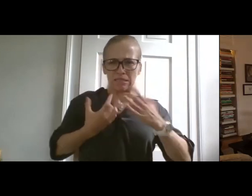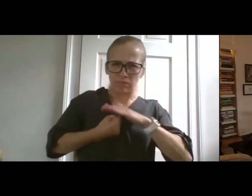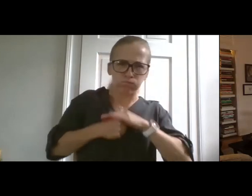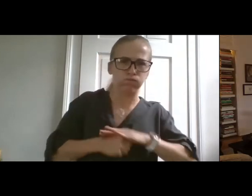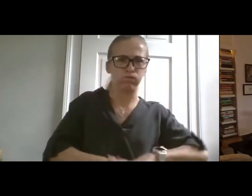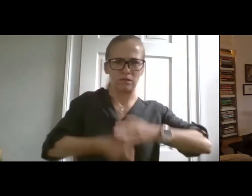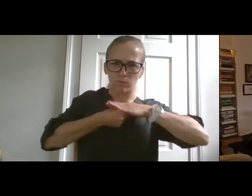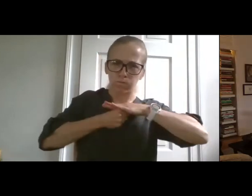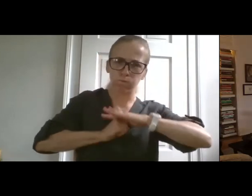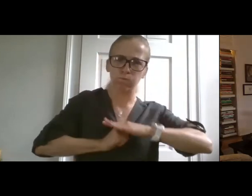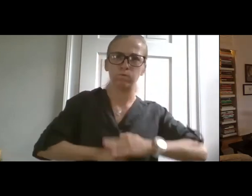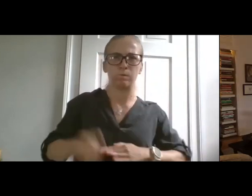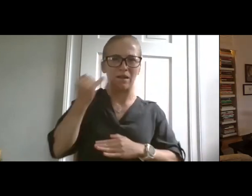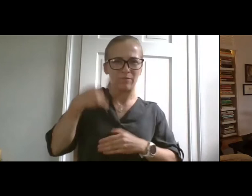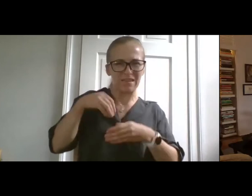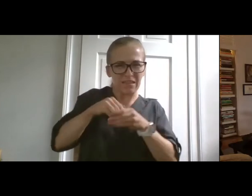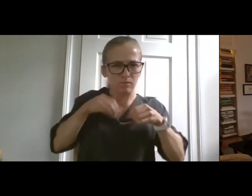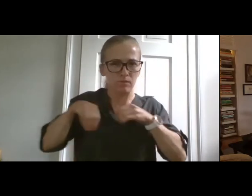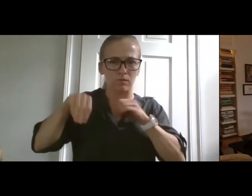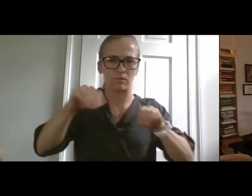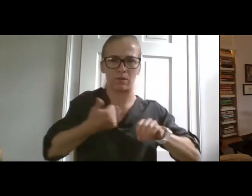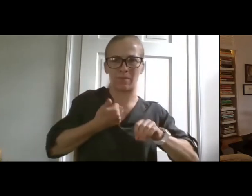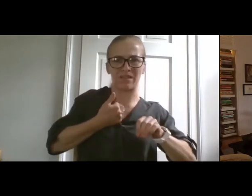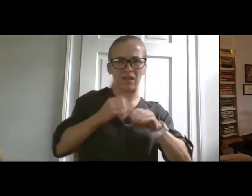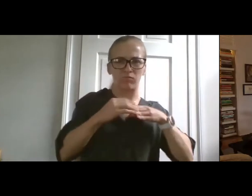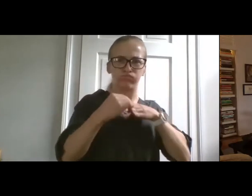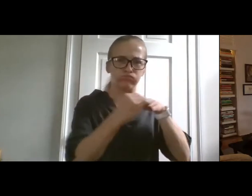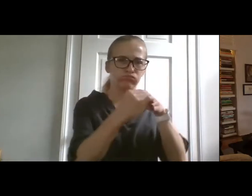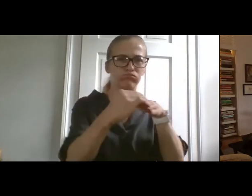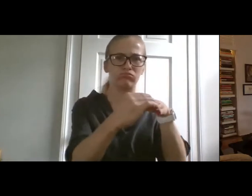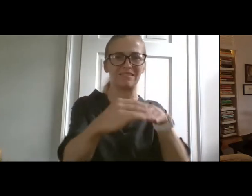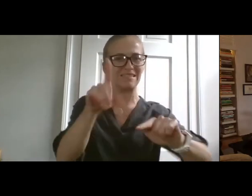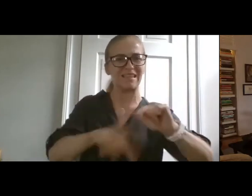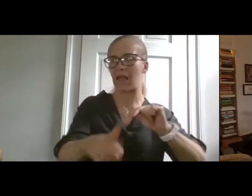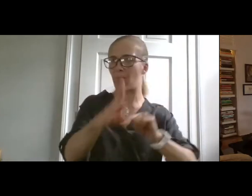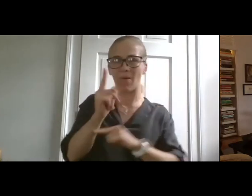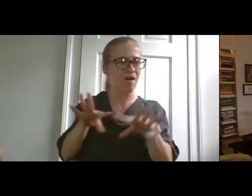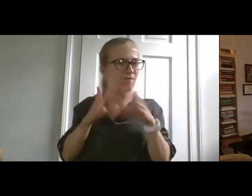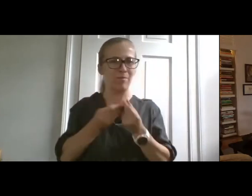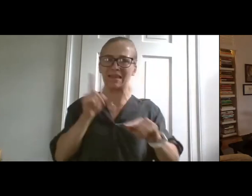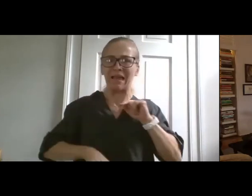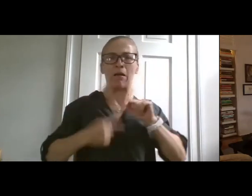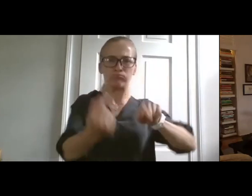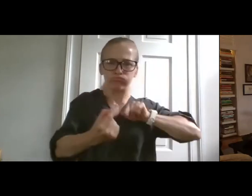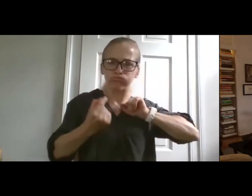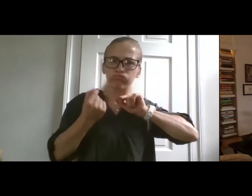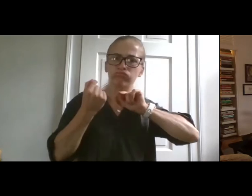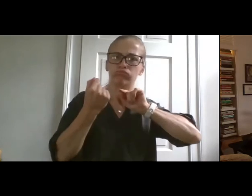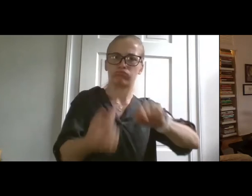some riptide of my own making and it's pulling me out to sea and I can't get back to my family on the beach.